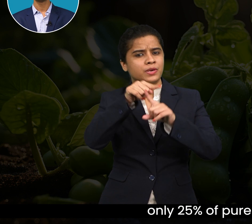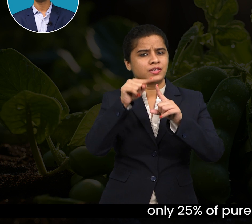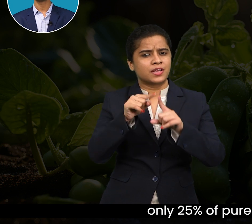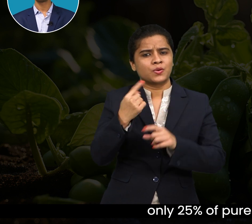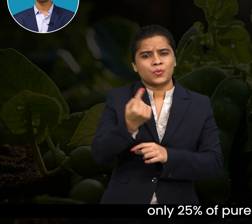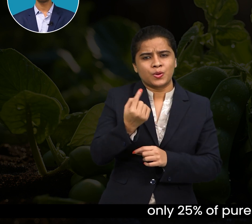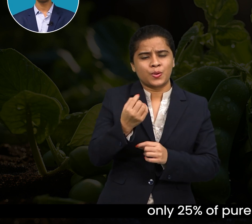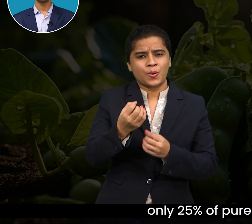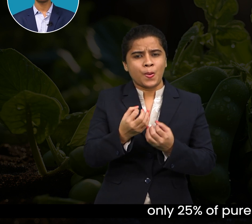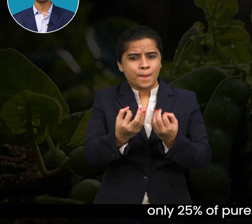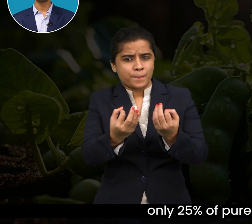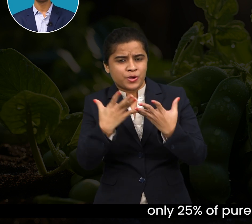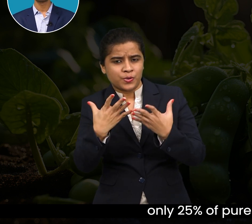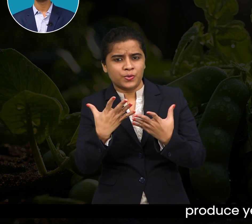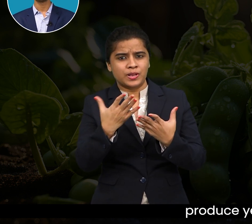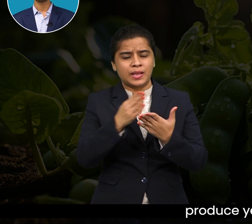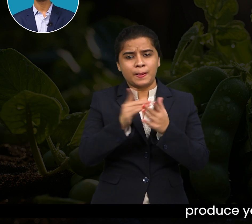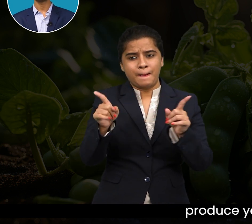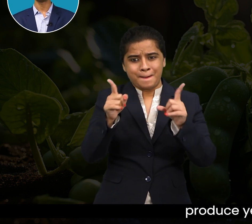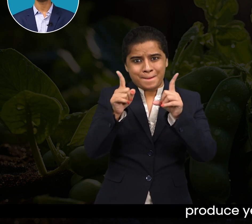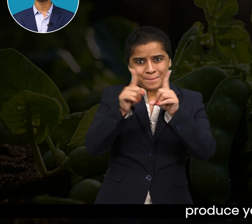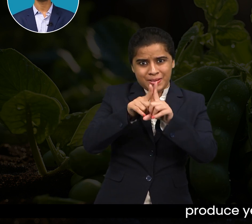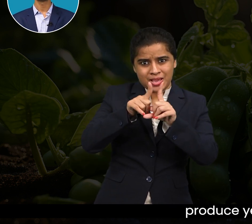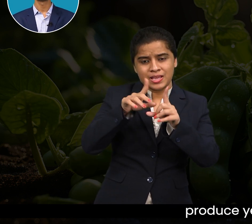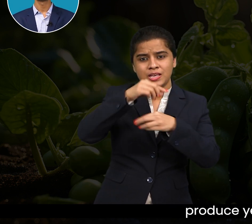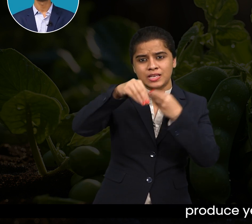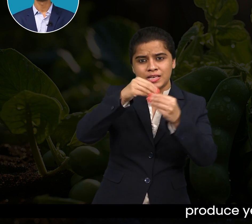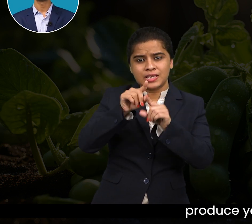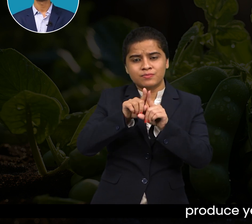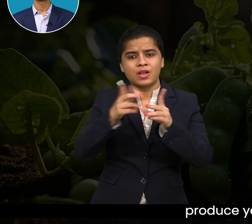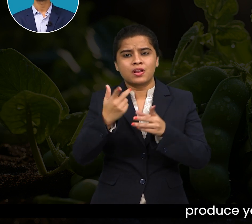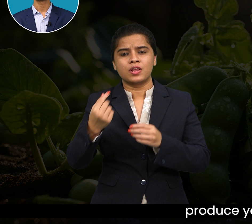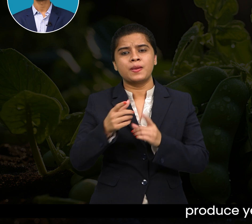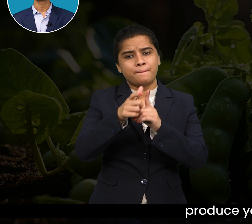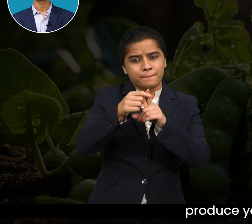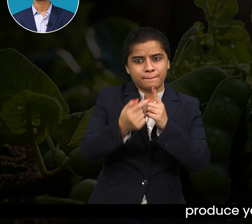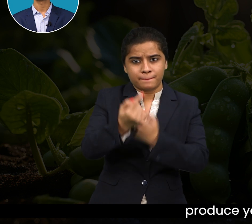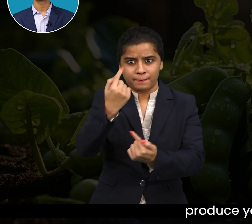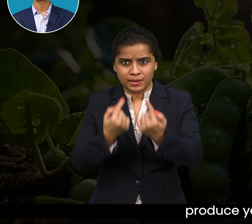25% of pure breed pea plants produce yellow seeds.